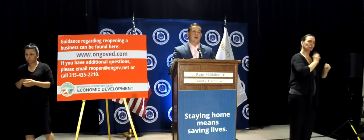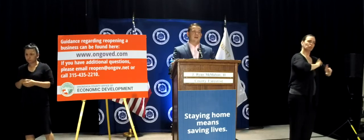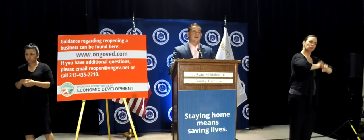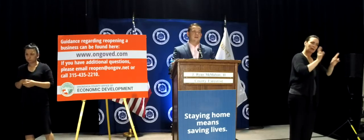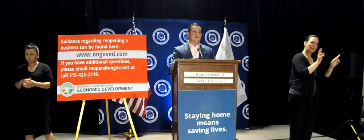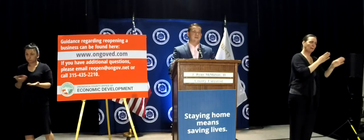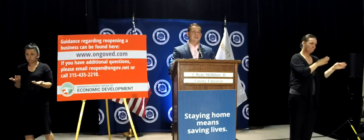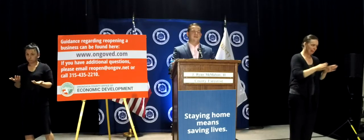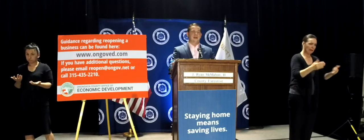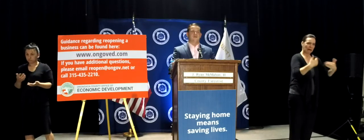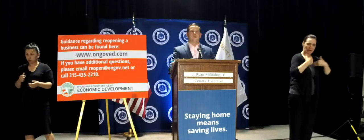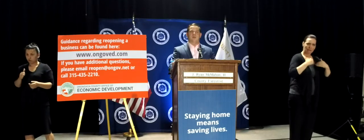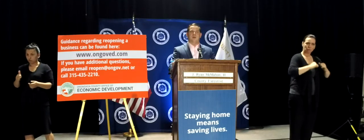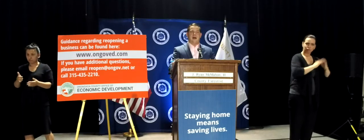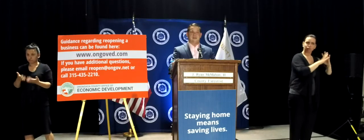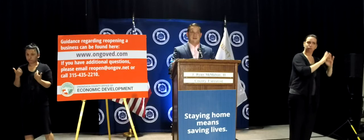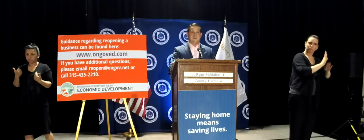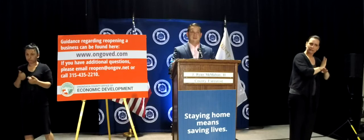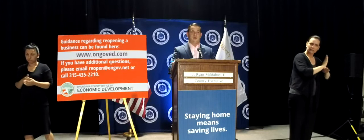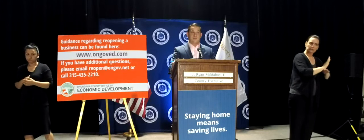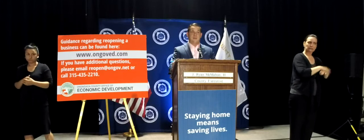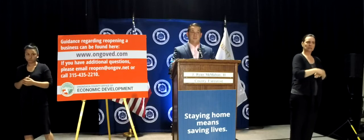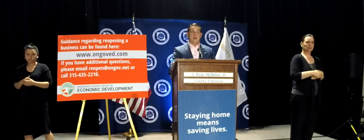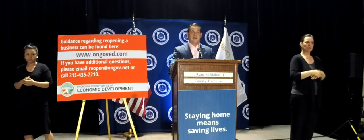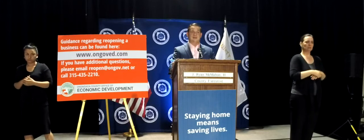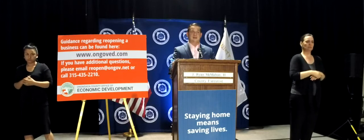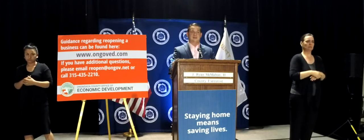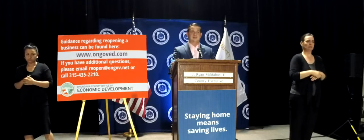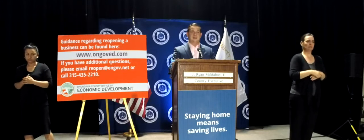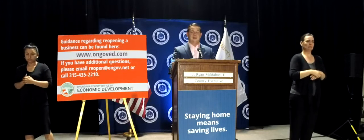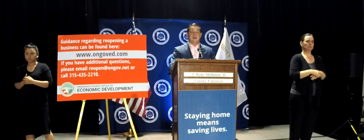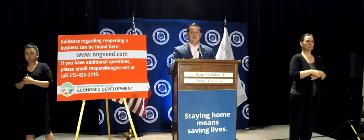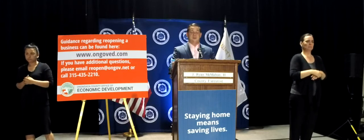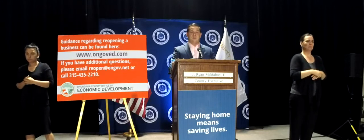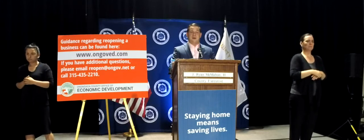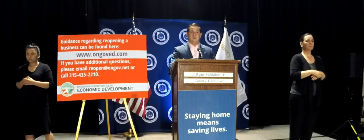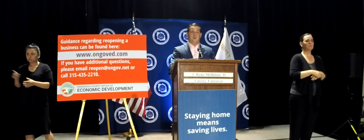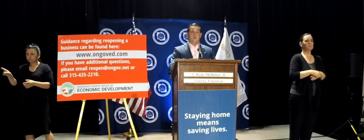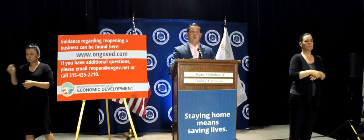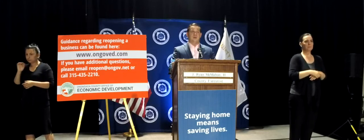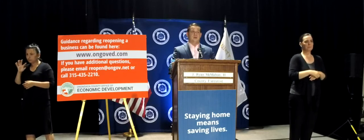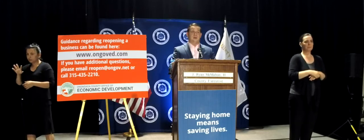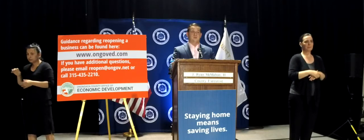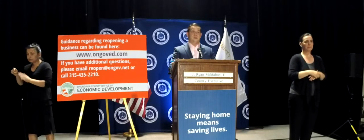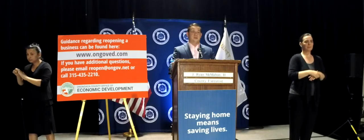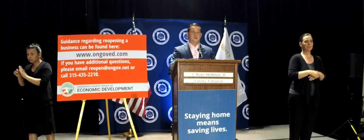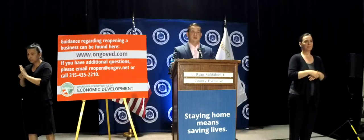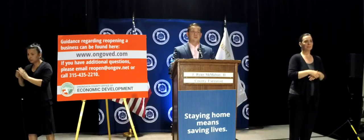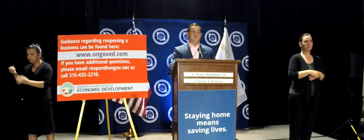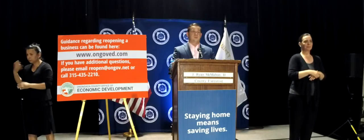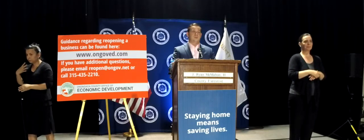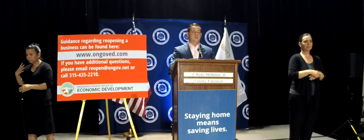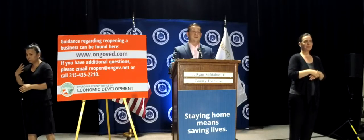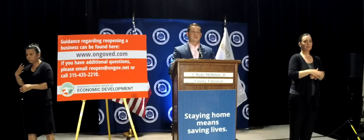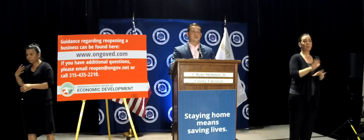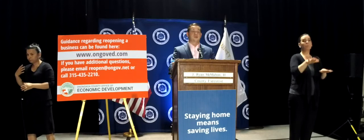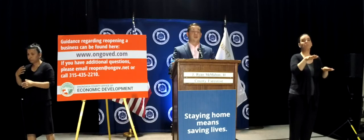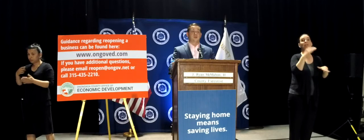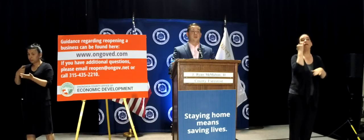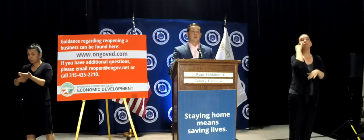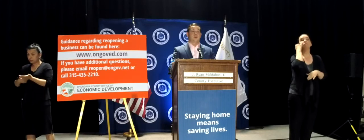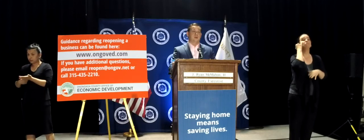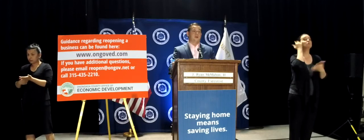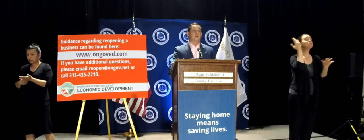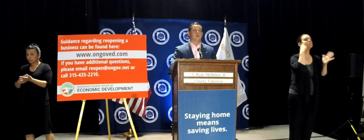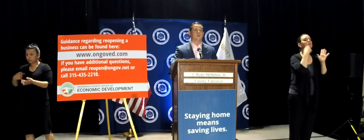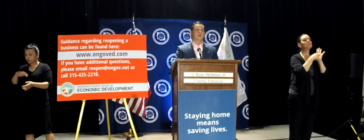if you want to deviate from the process, mid-process, there better be a really good explanation, or else businesses are just going to